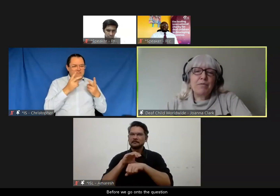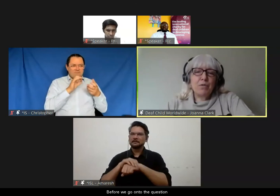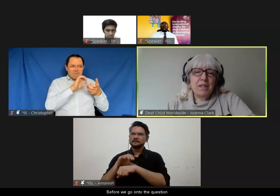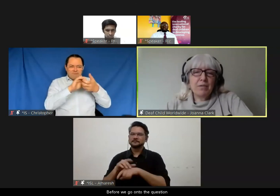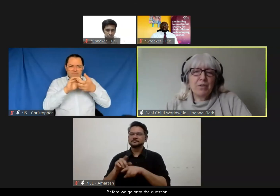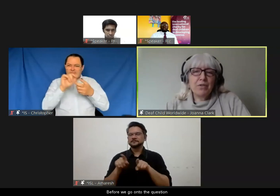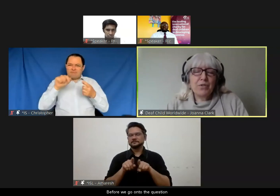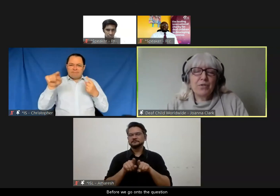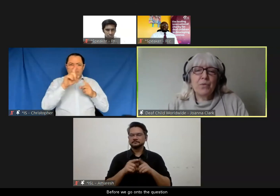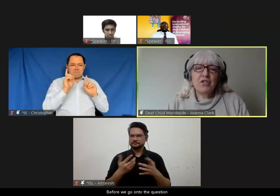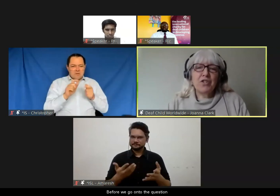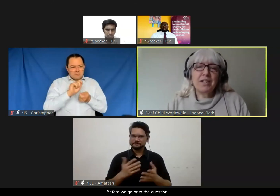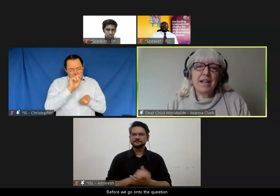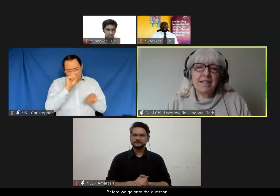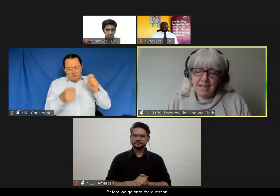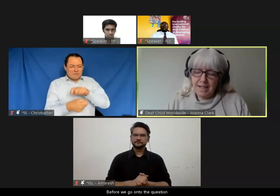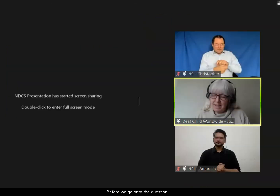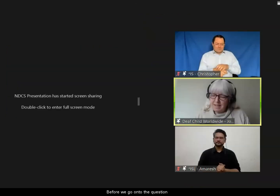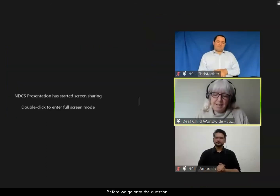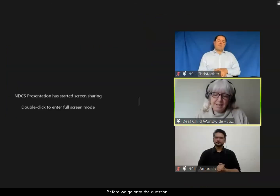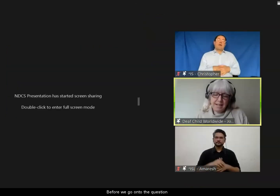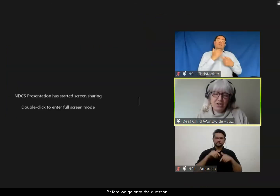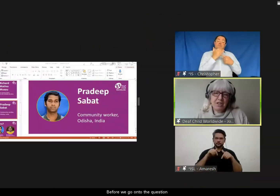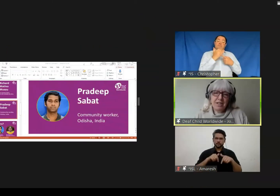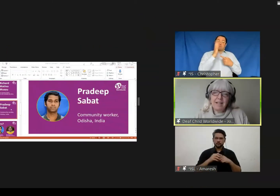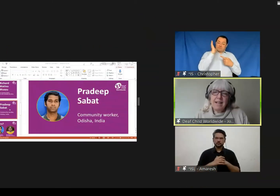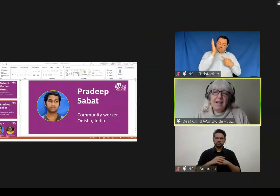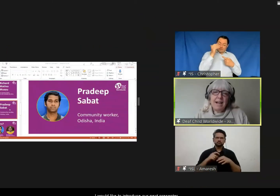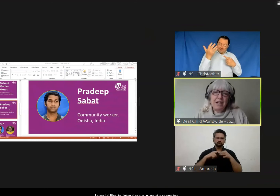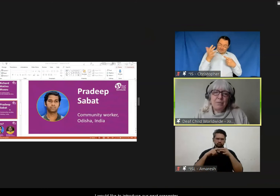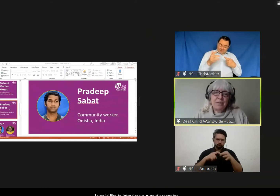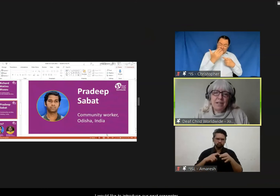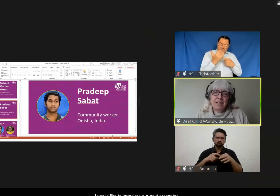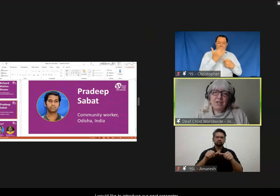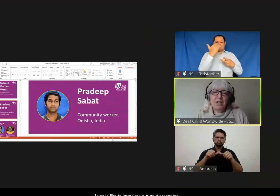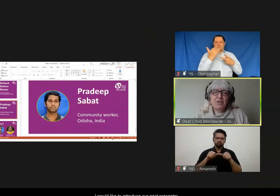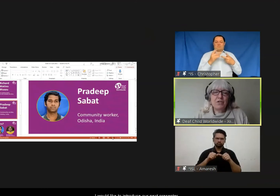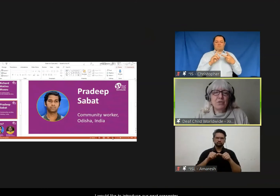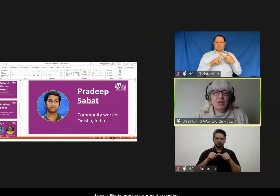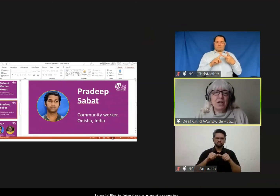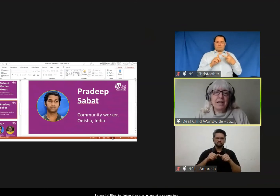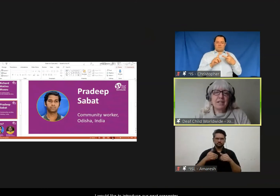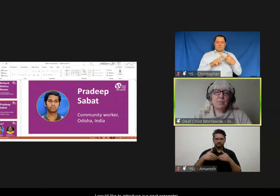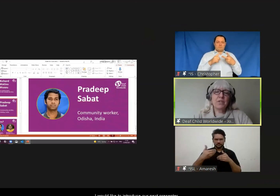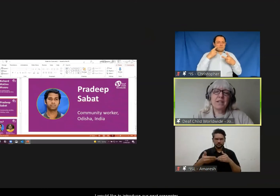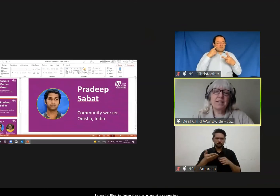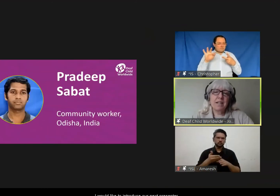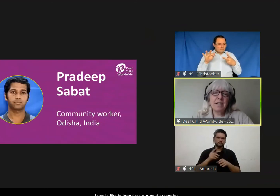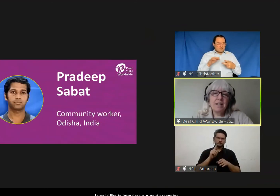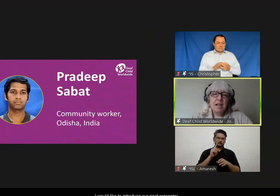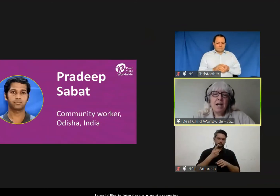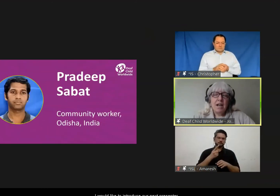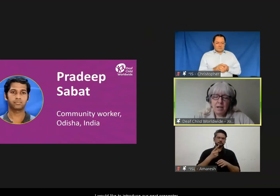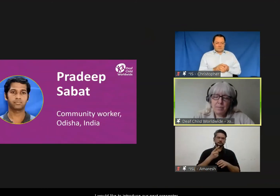Anyway, before we go on to question and answer session, I would like to introduce our next